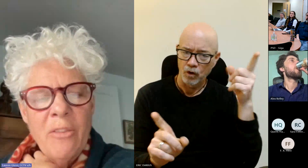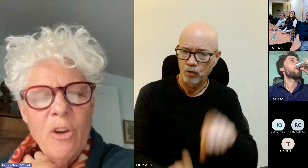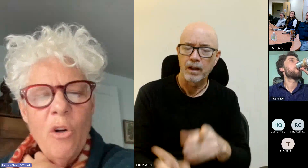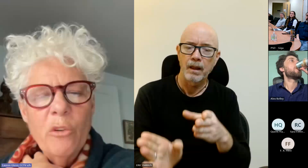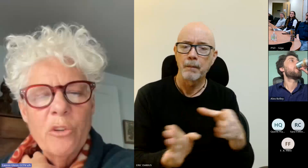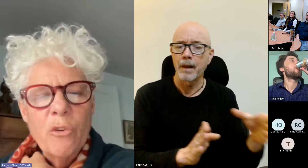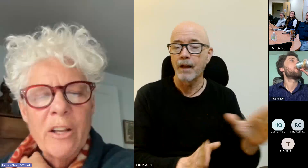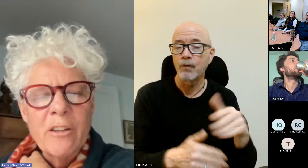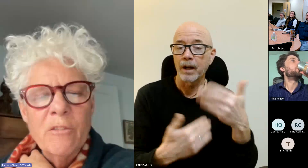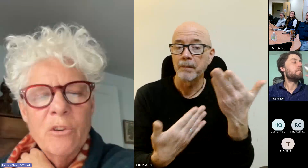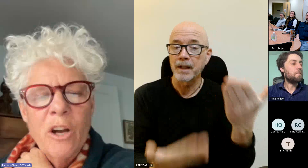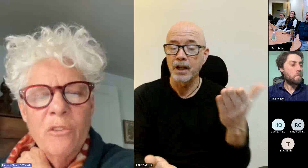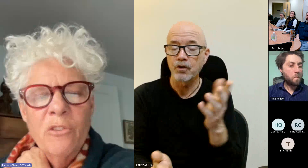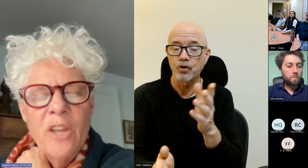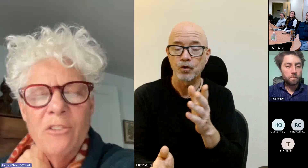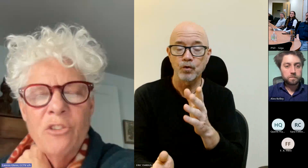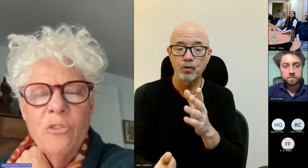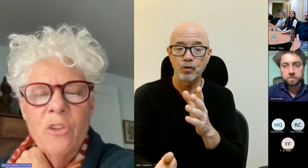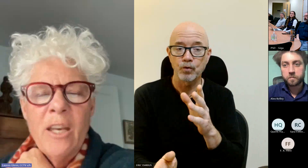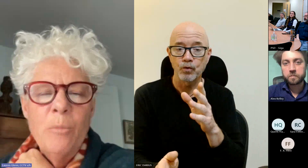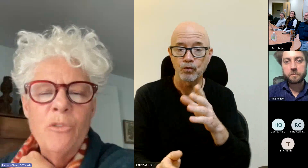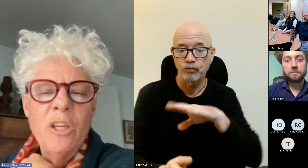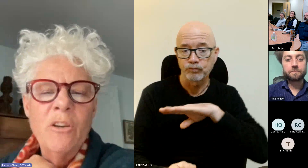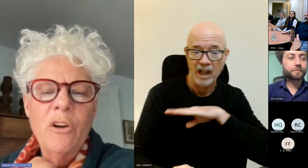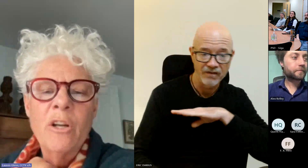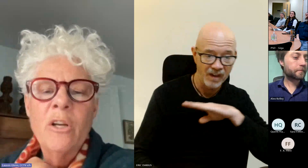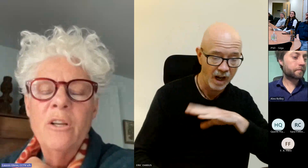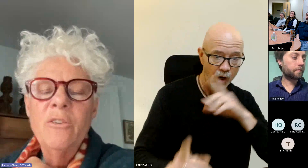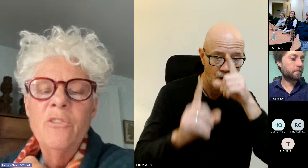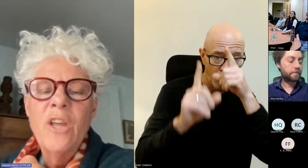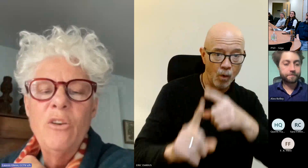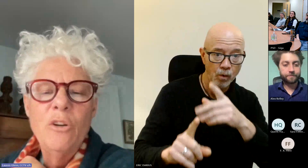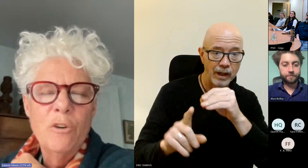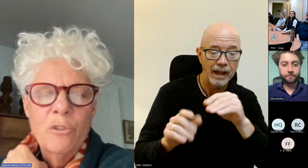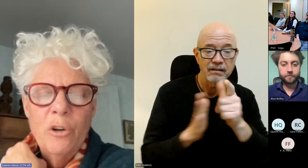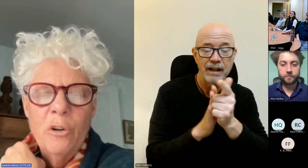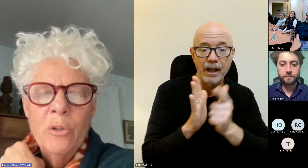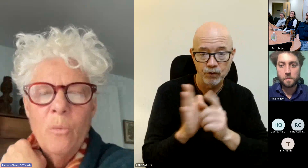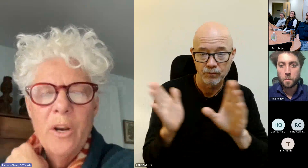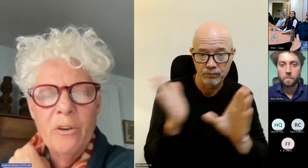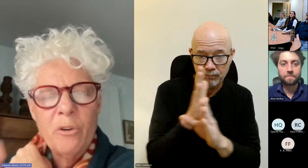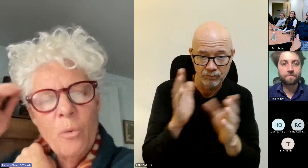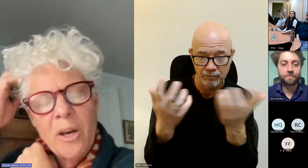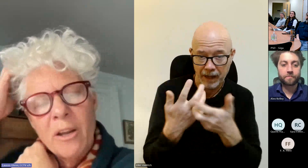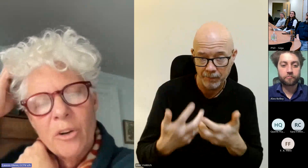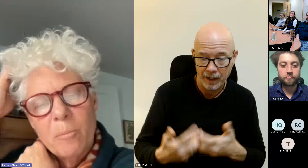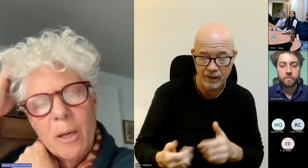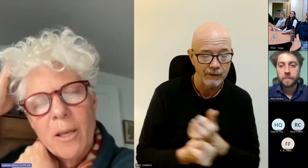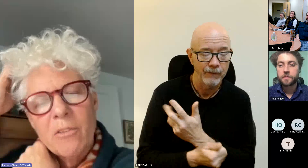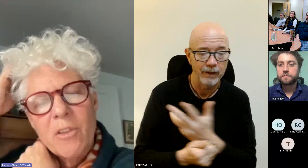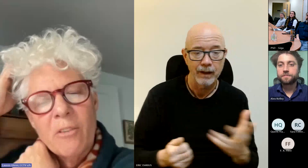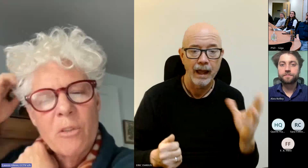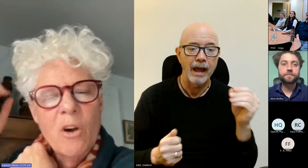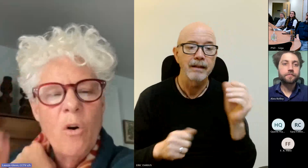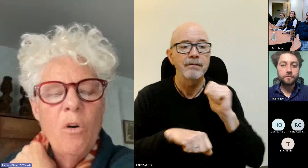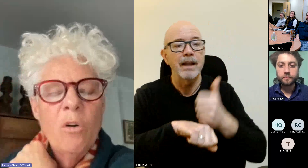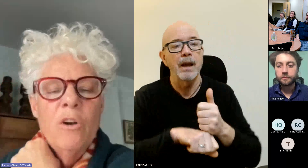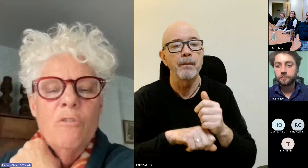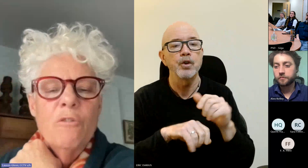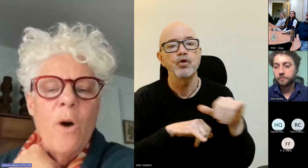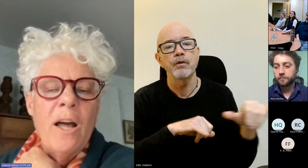generally align the goals and directives across the statutes, and in particular, to set universal 100 megabits as